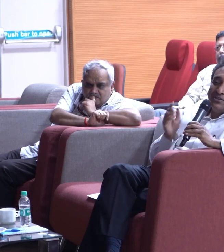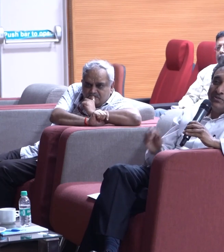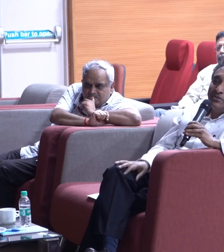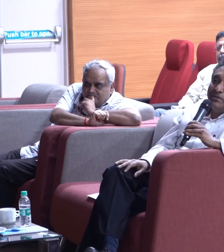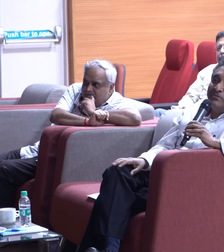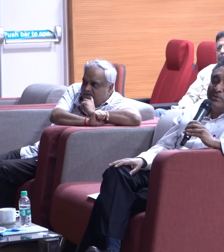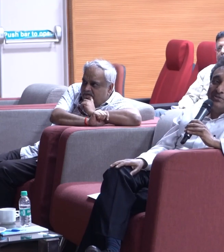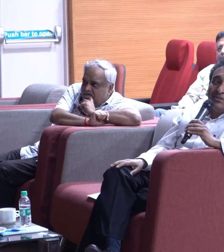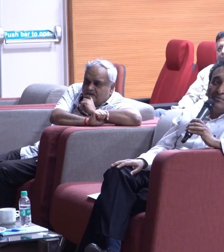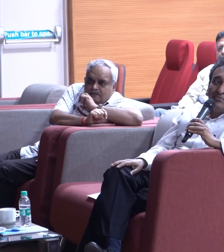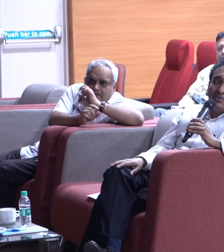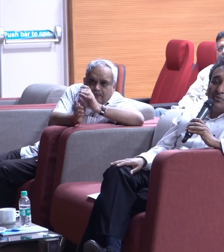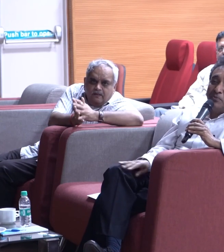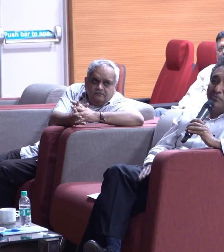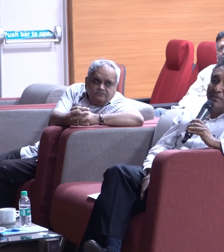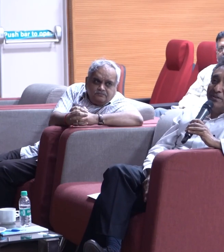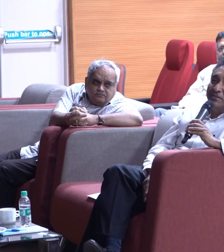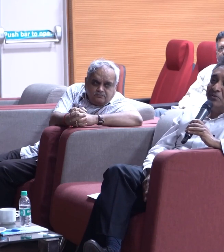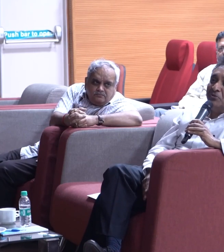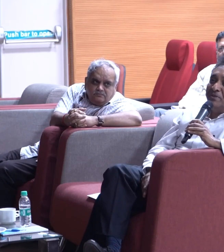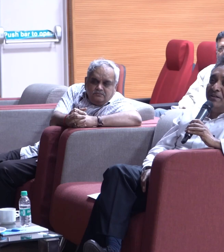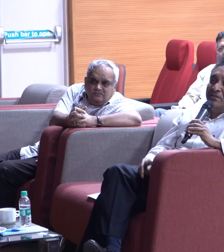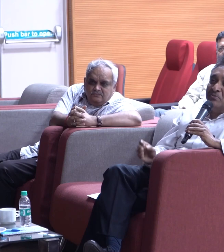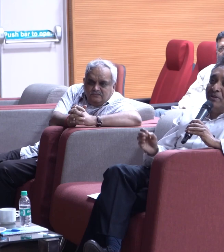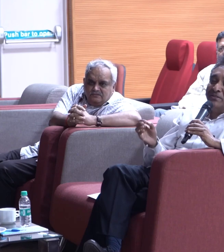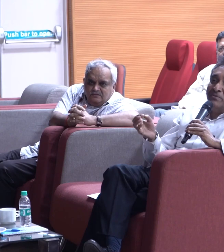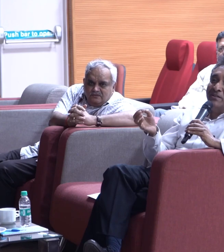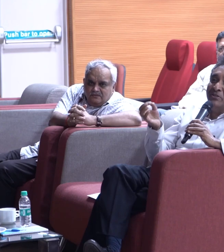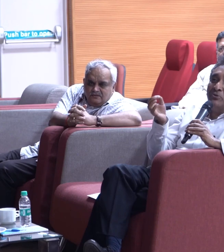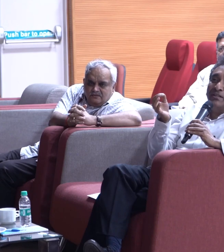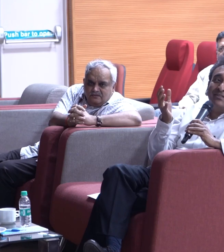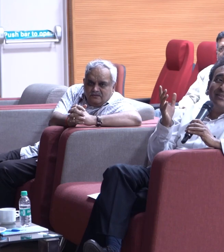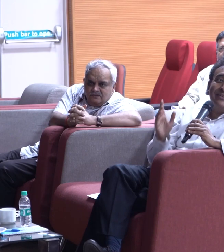in another Ministry not Ministry so she told